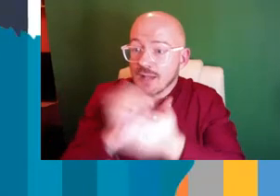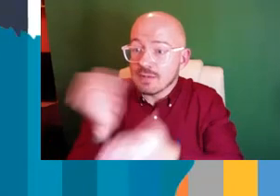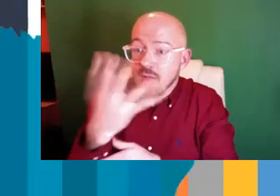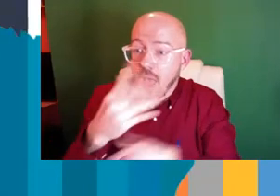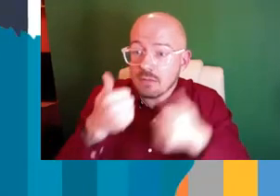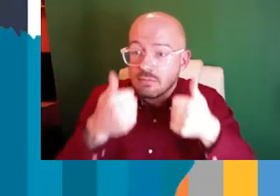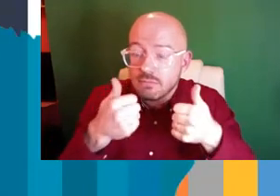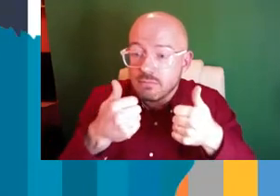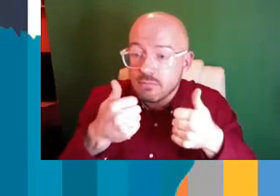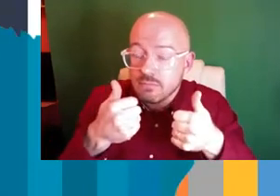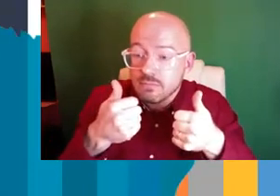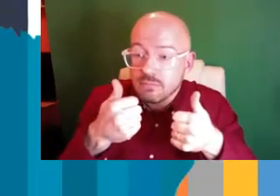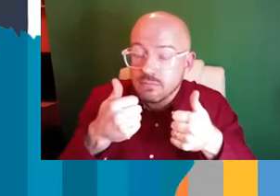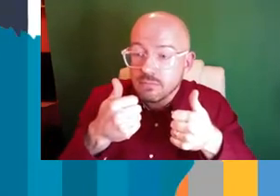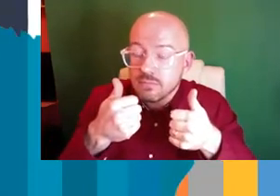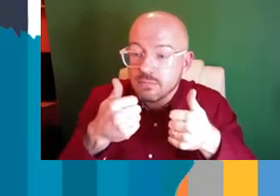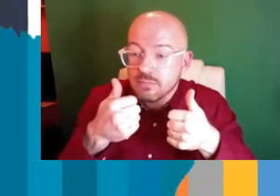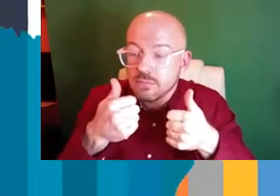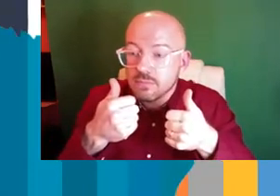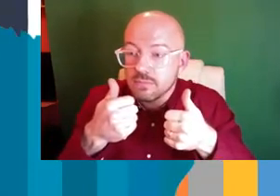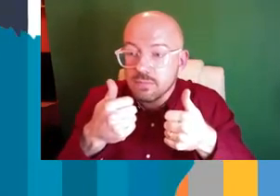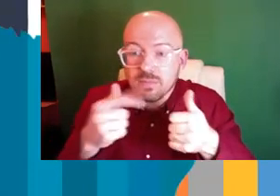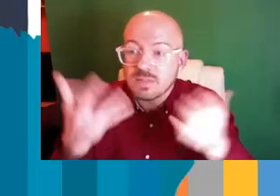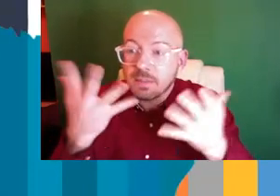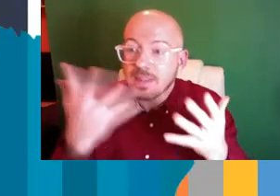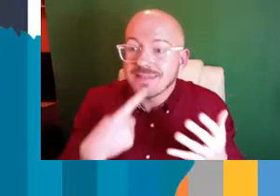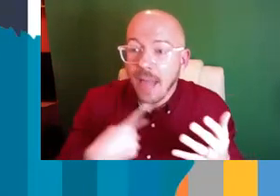Can everybody see? Okay, is the light okay?